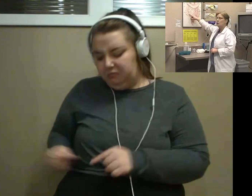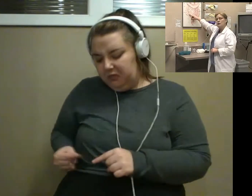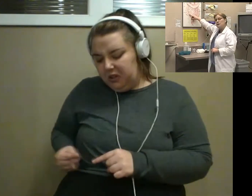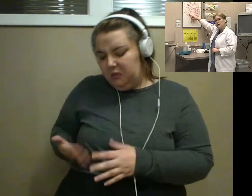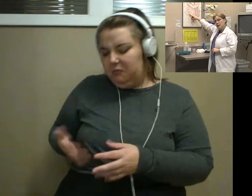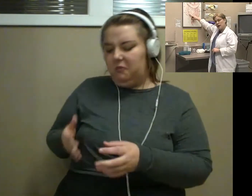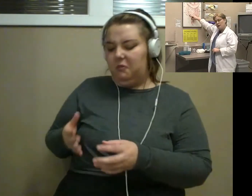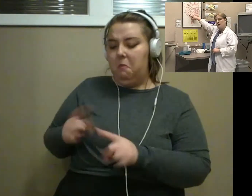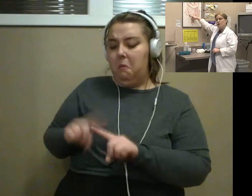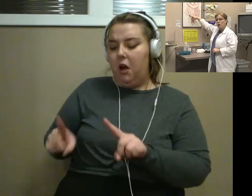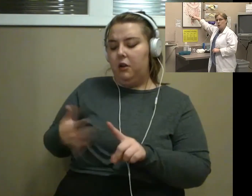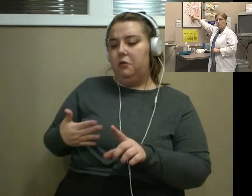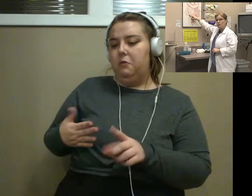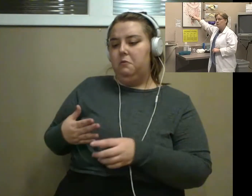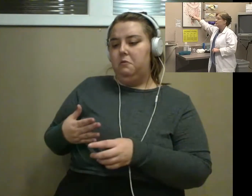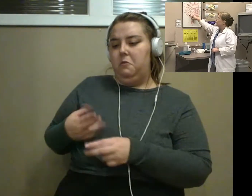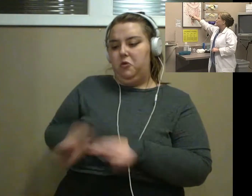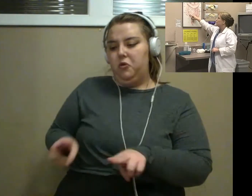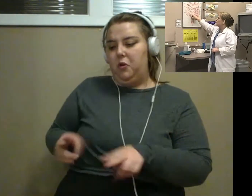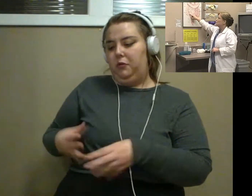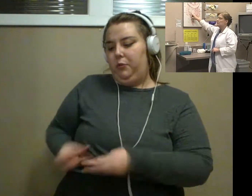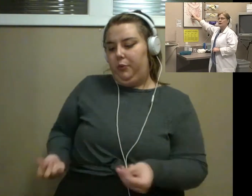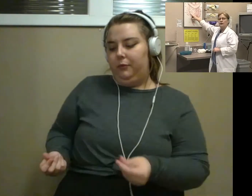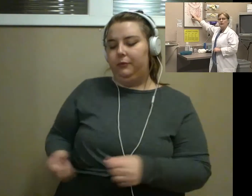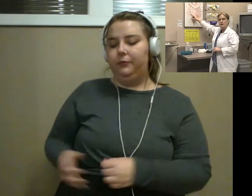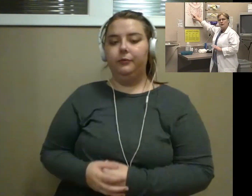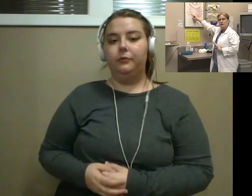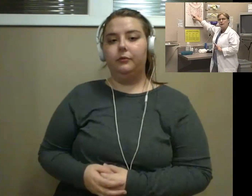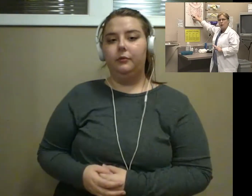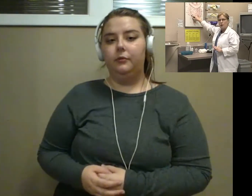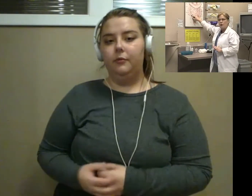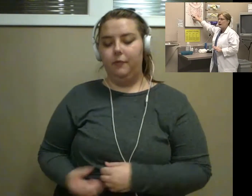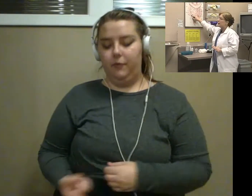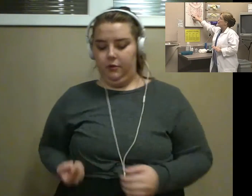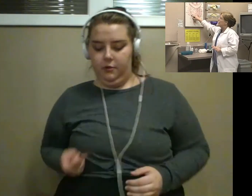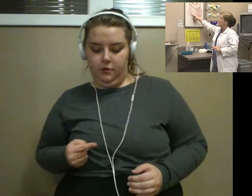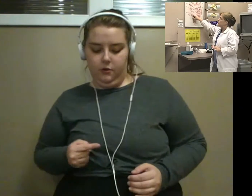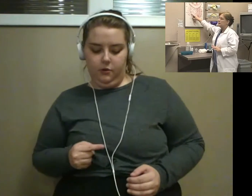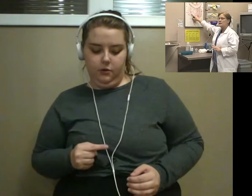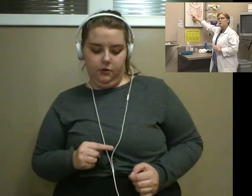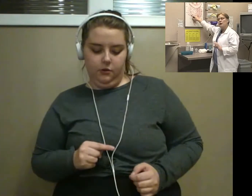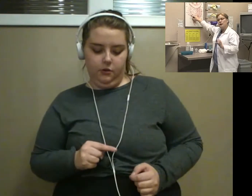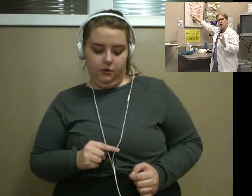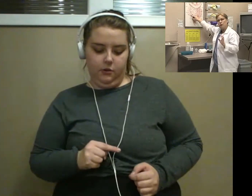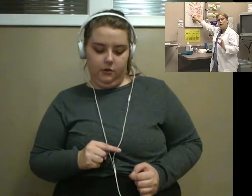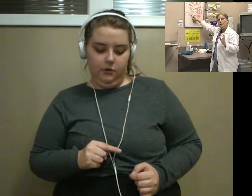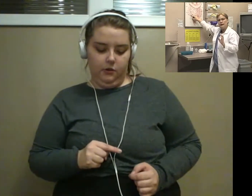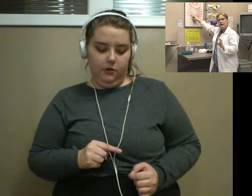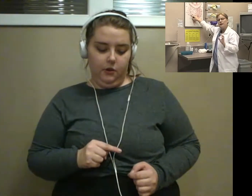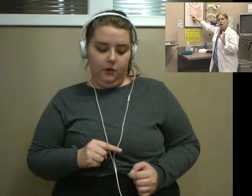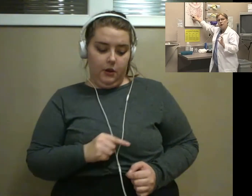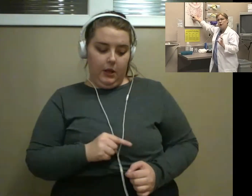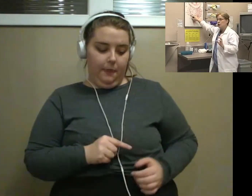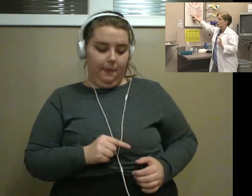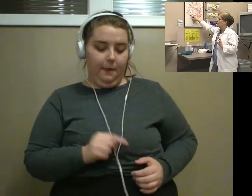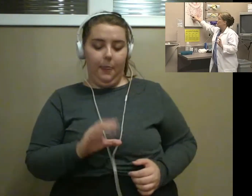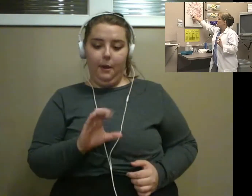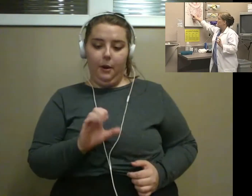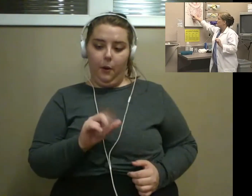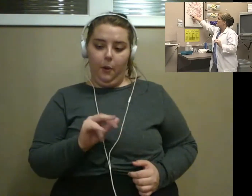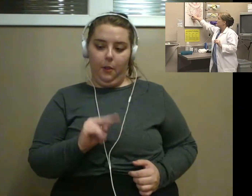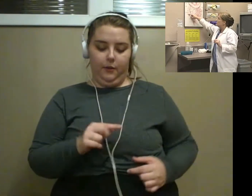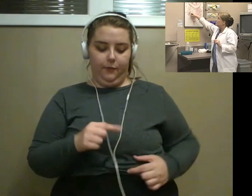the doctor gets to the end of the colon, those feelings go away, and this is when they really get the good